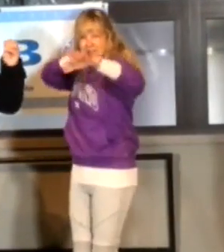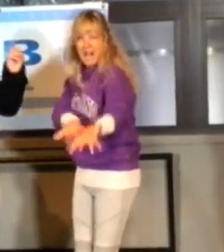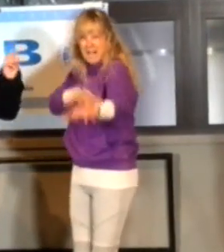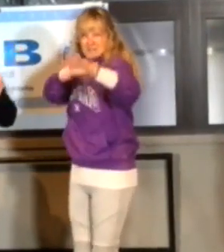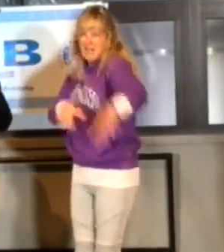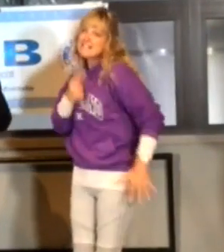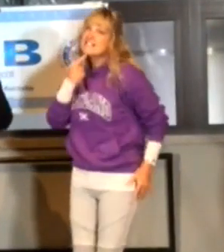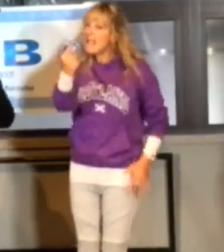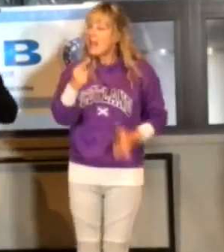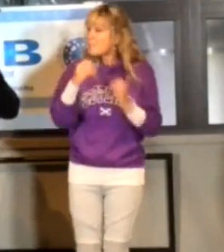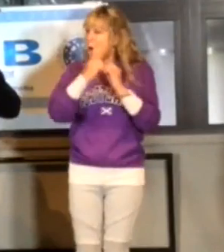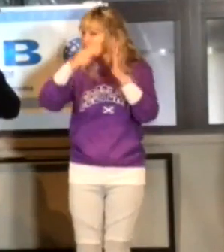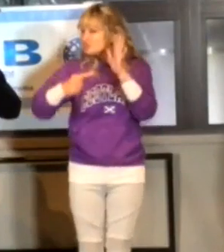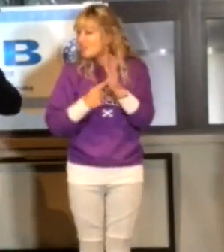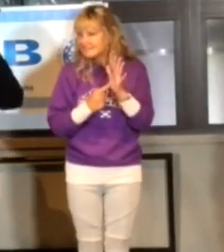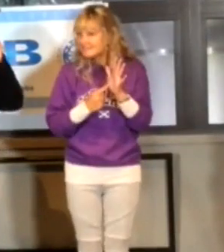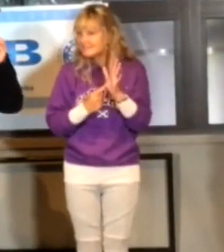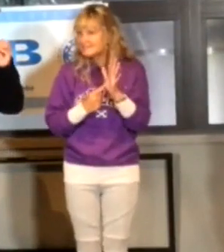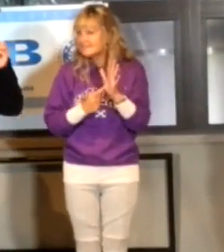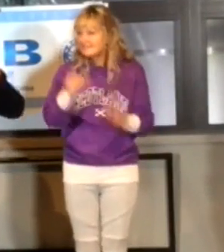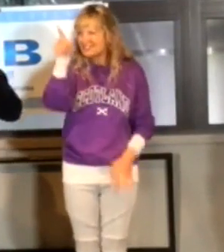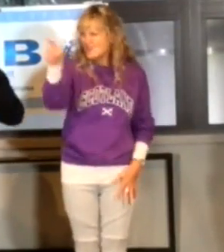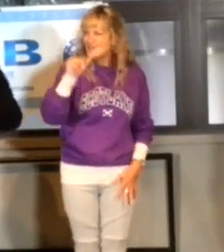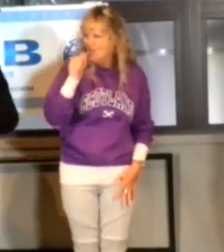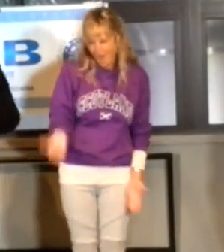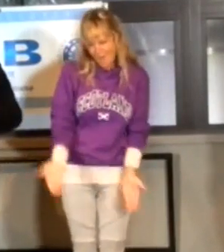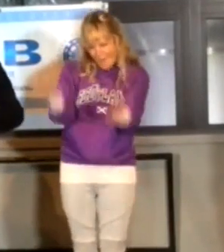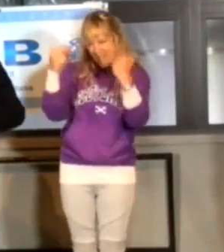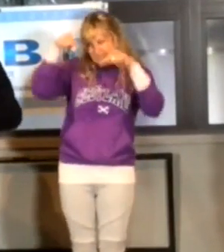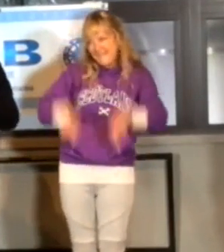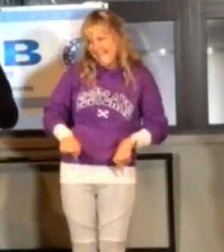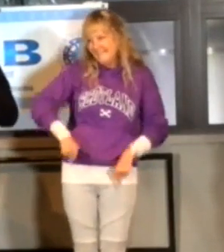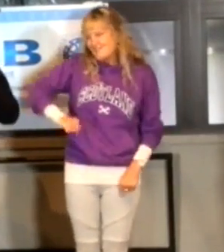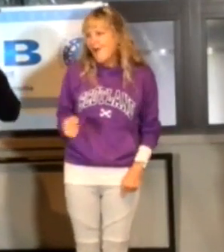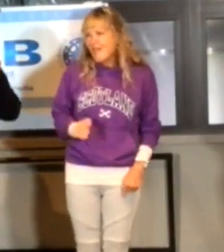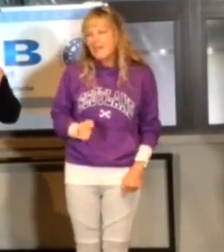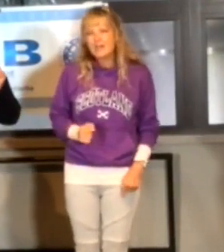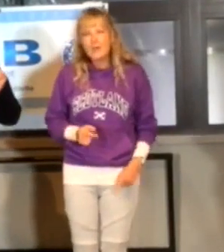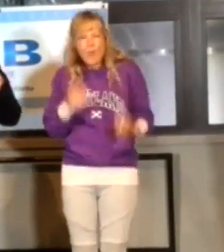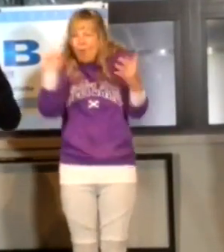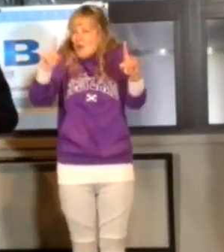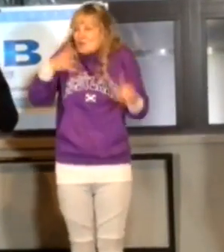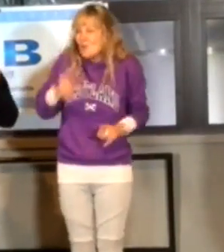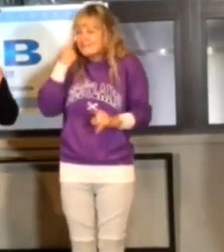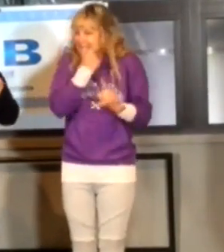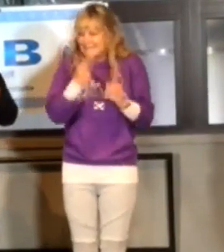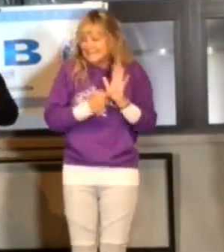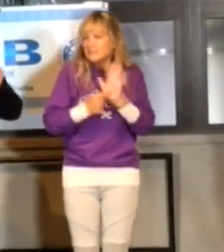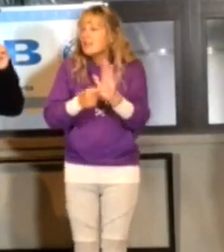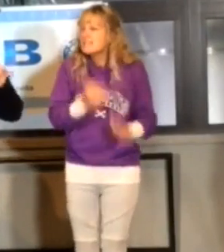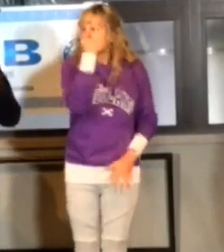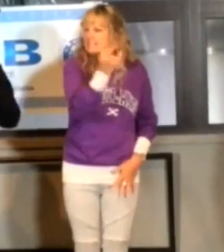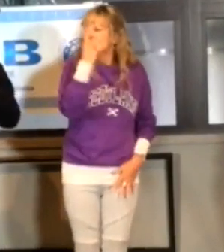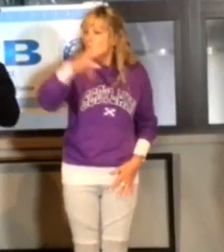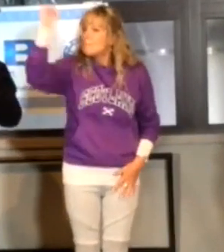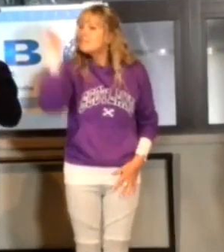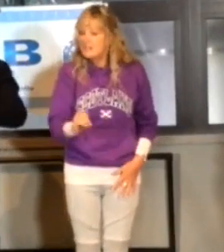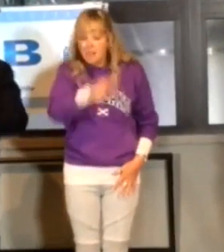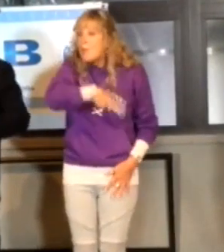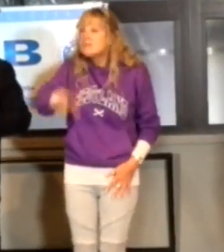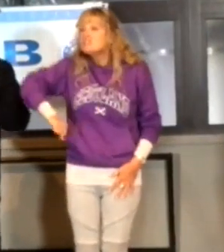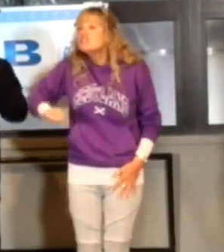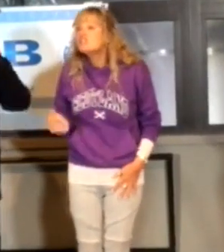Boris Johnson, you know, that you are not welcome in this country. What sort of mandate do you want when 62% of the population in